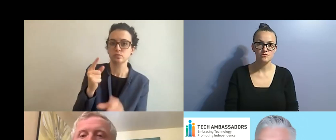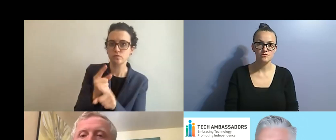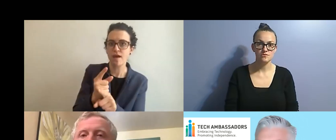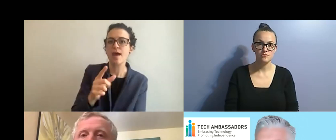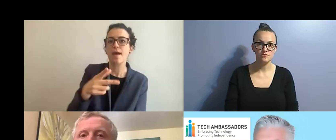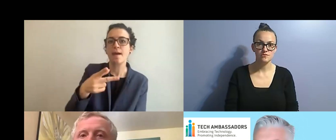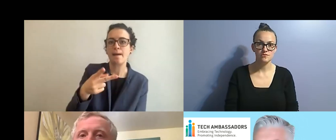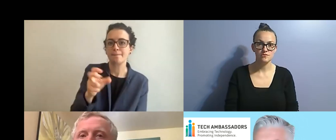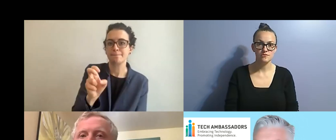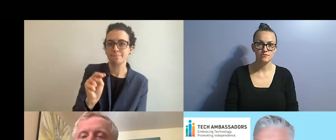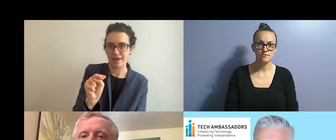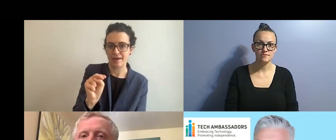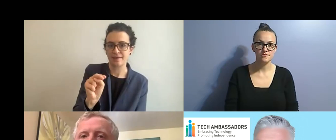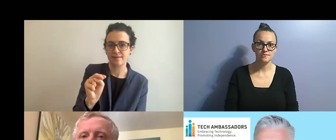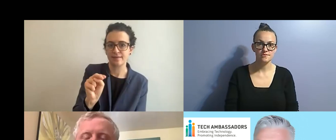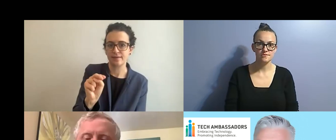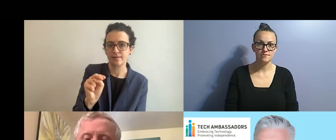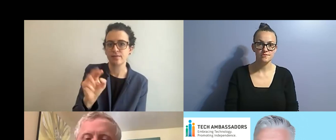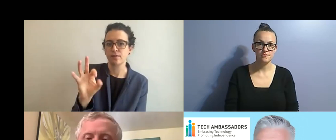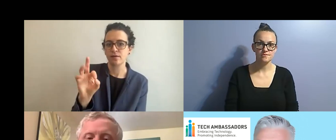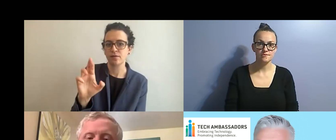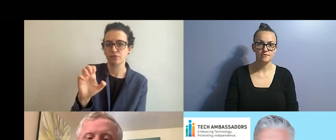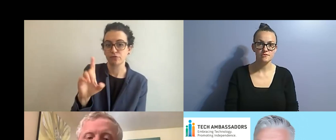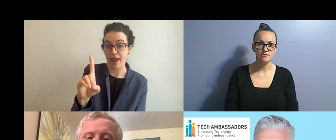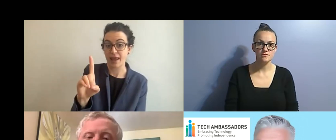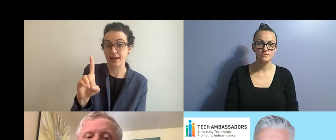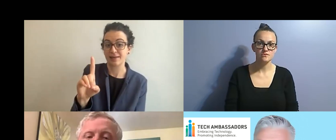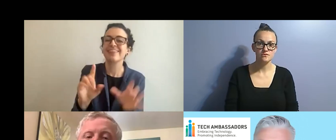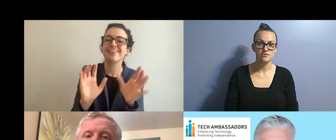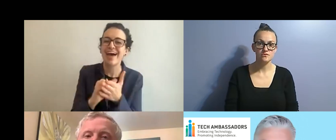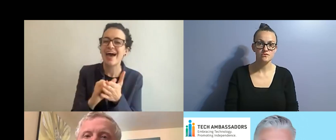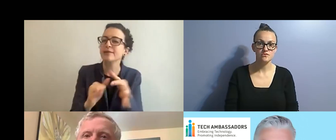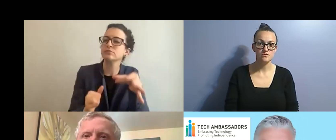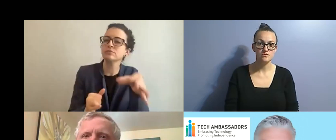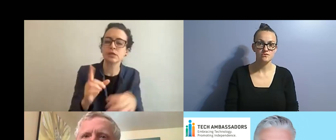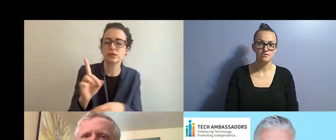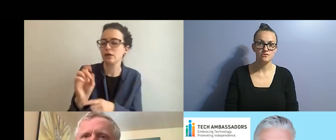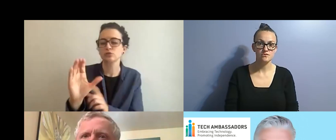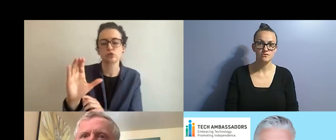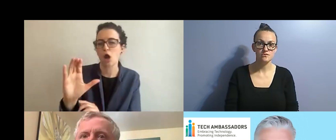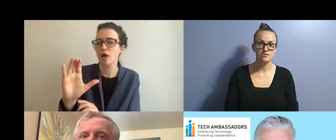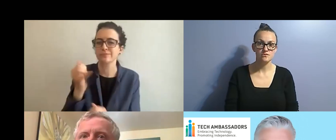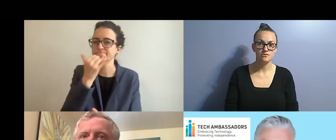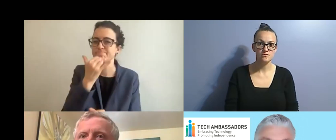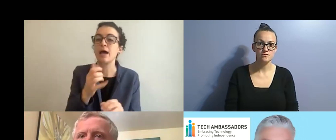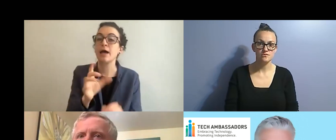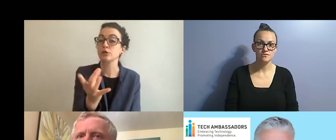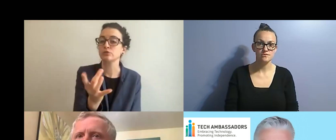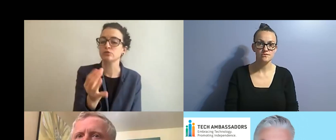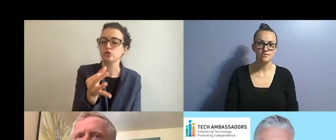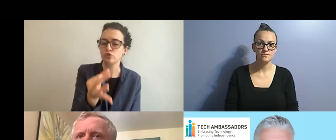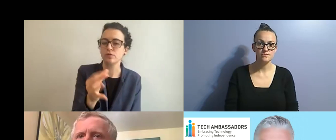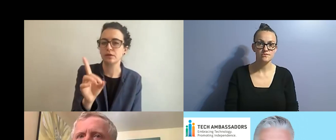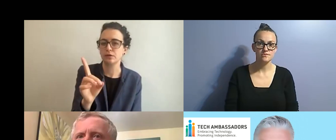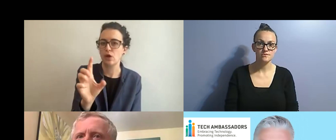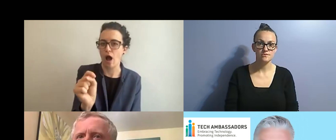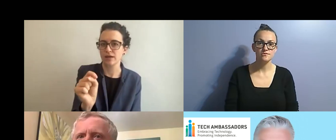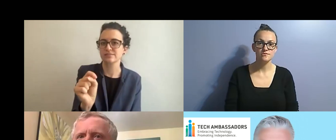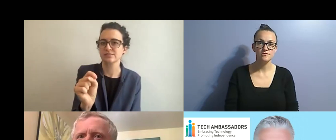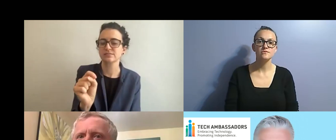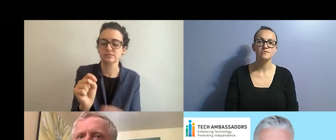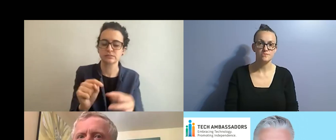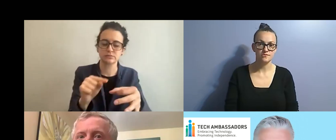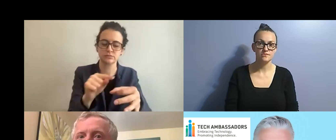these little dots, you can put them on something that can be reusable. I don't recommend